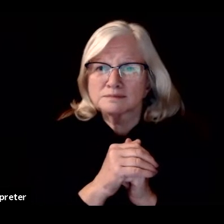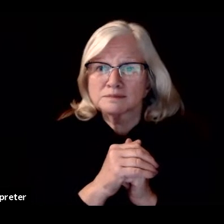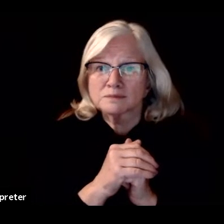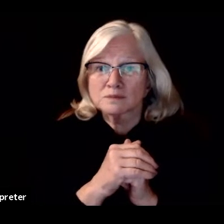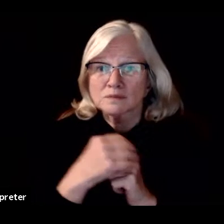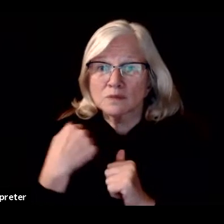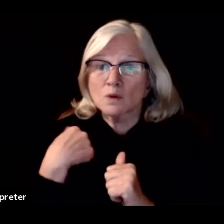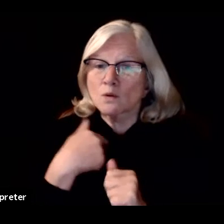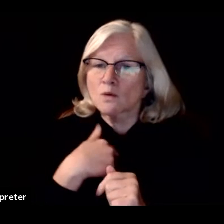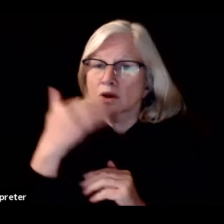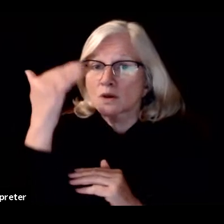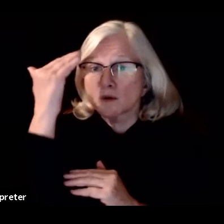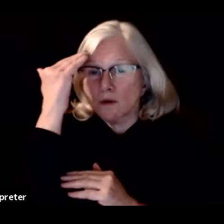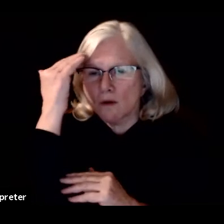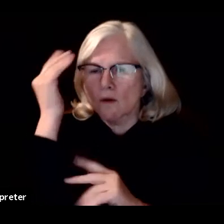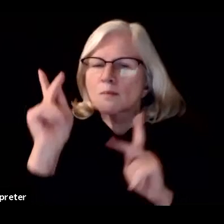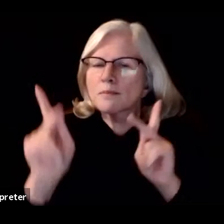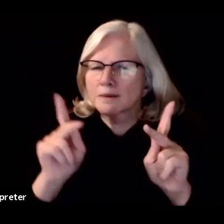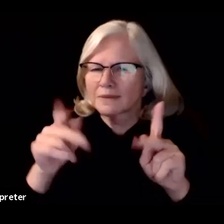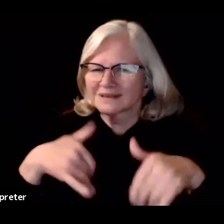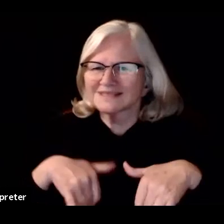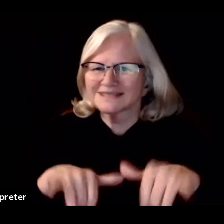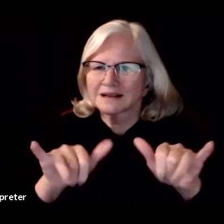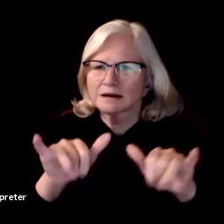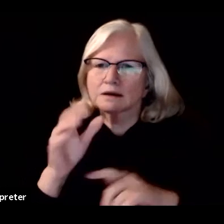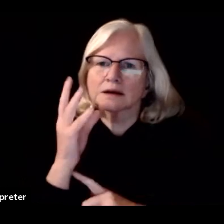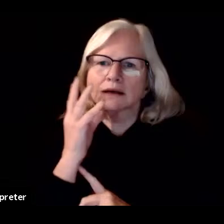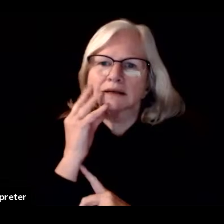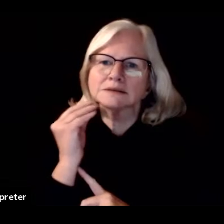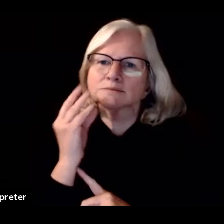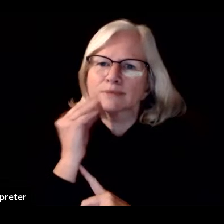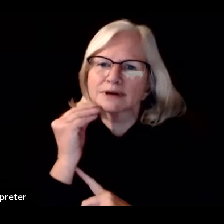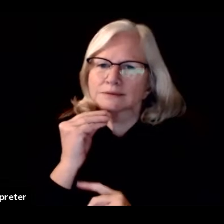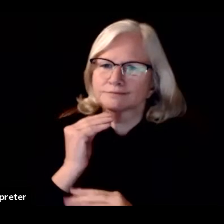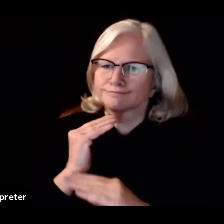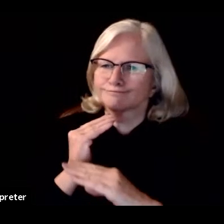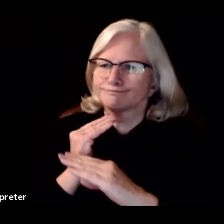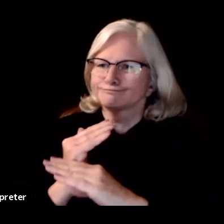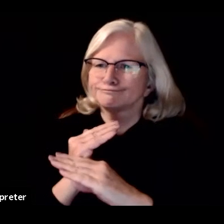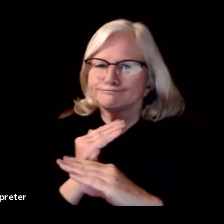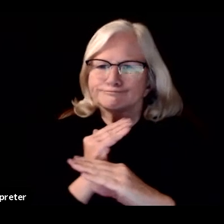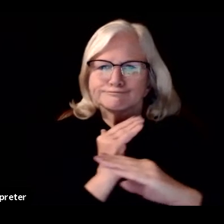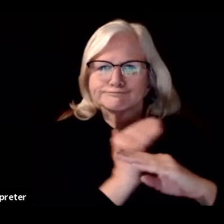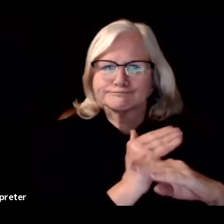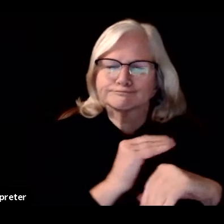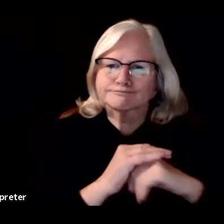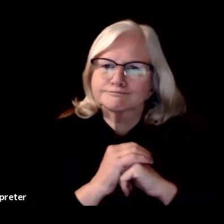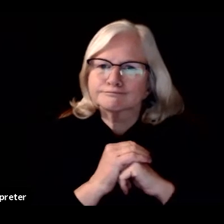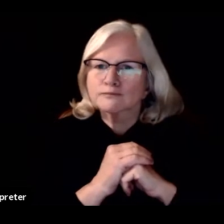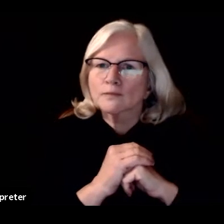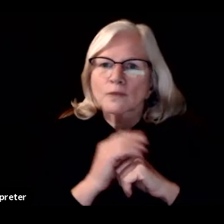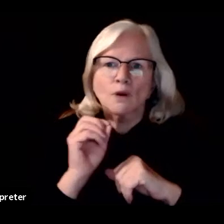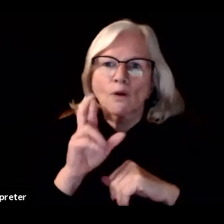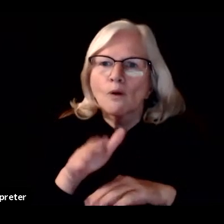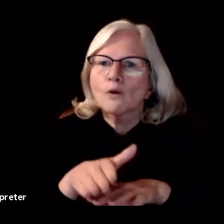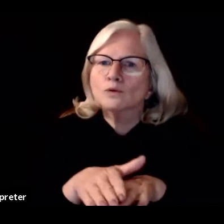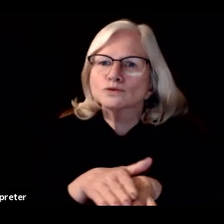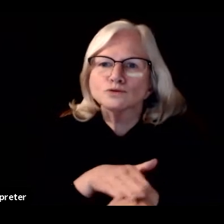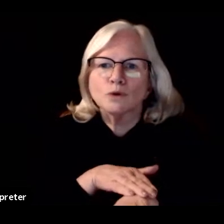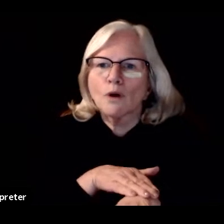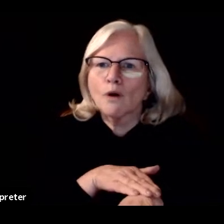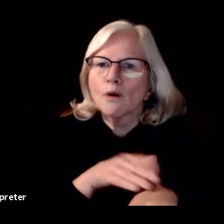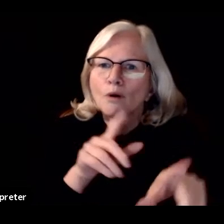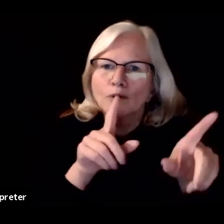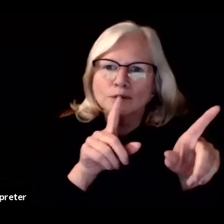experience barriers or results that are not as fast as we wish that they were, and as Chris has said many a